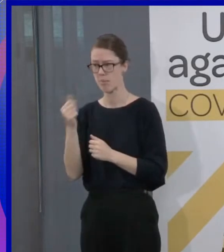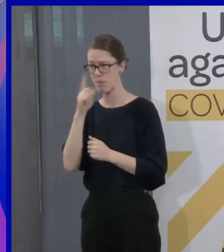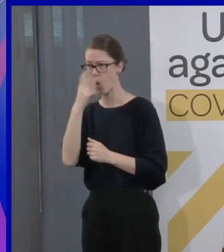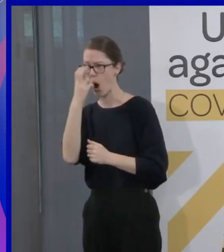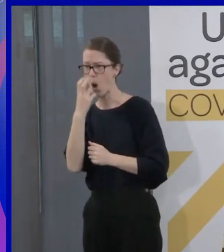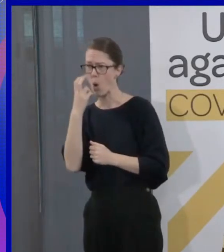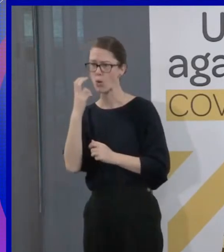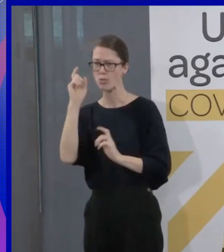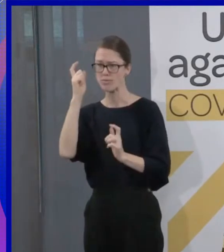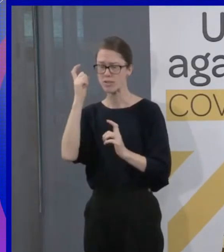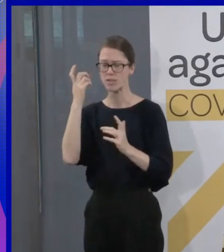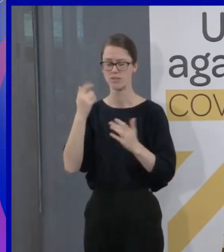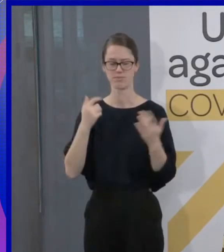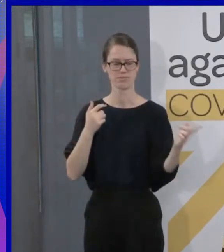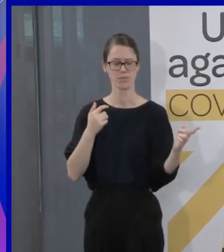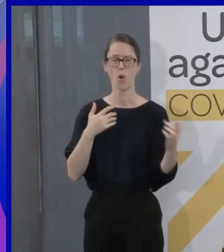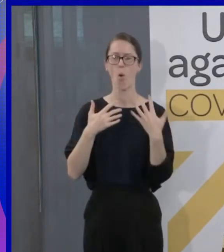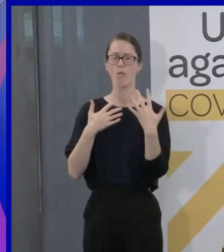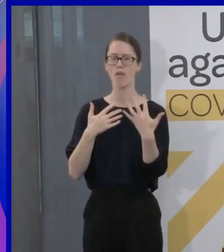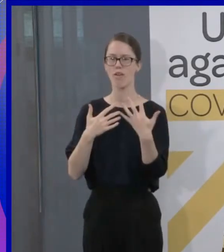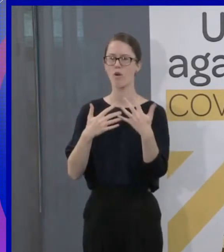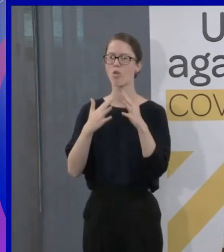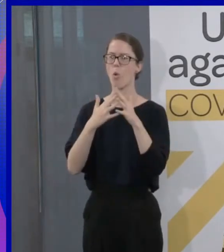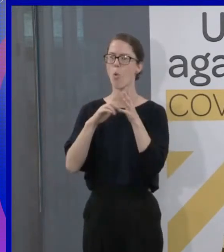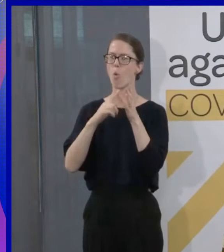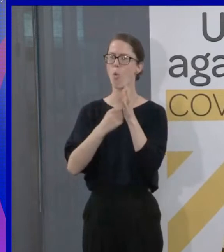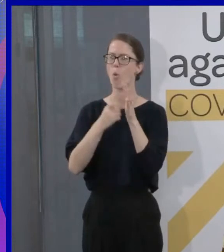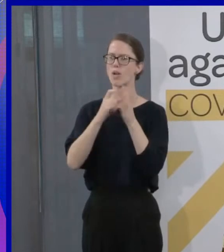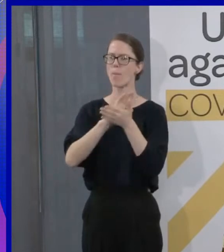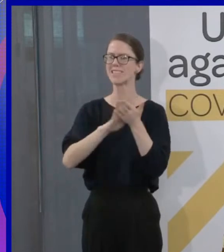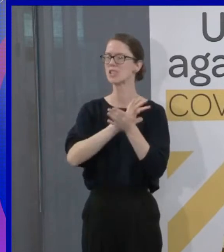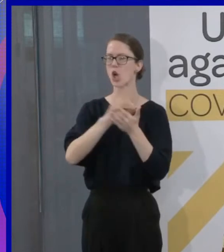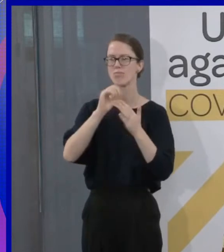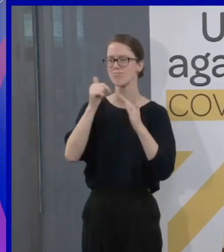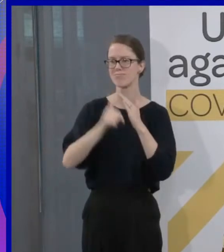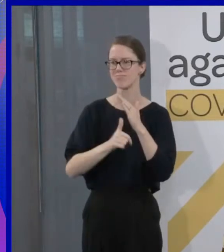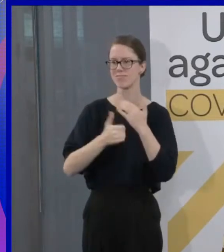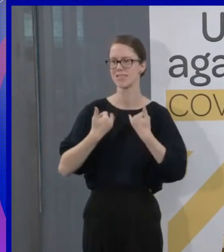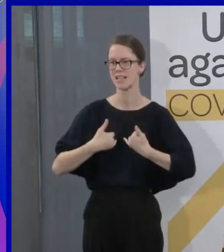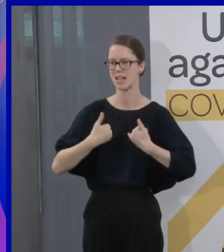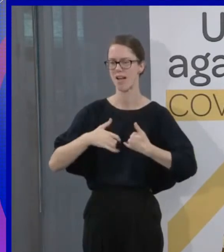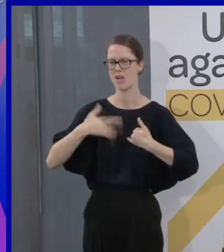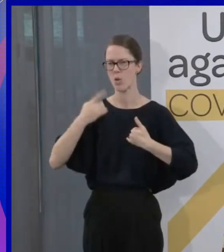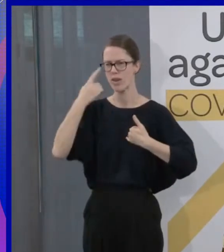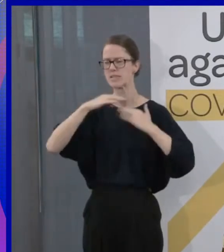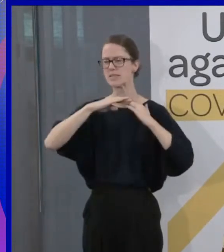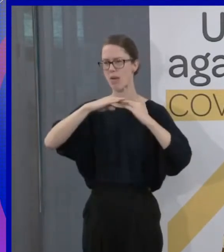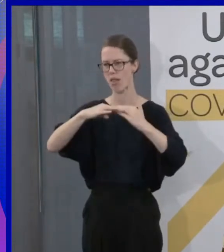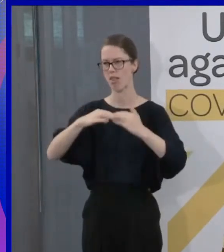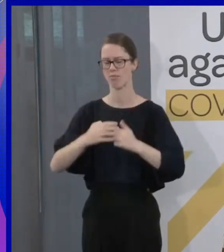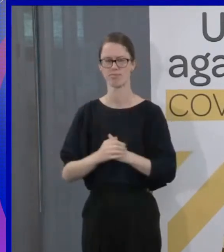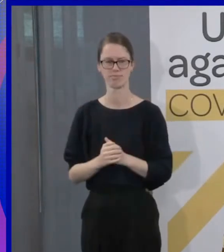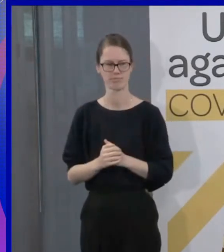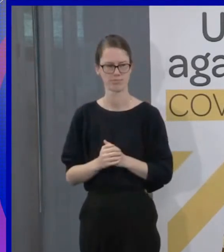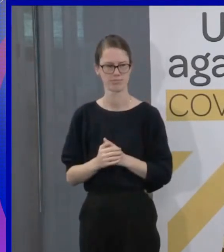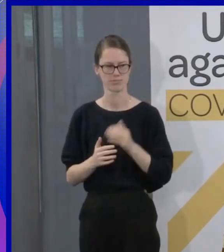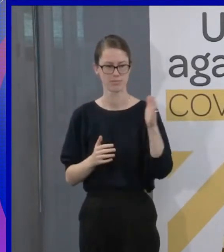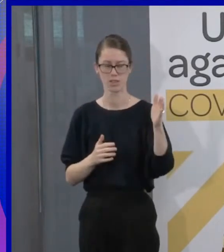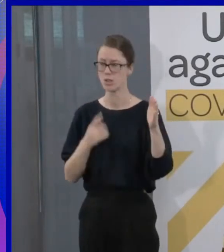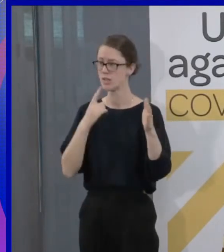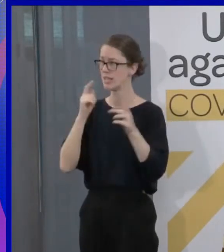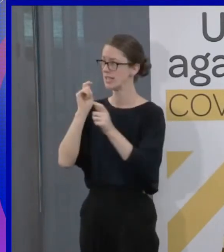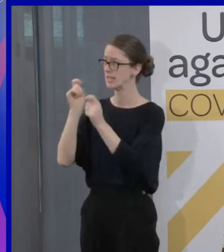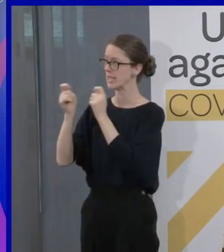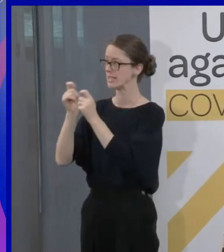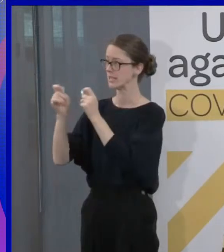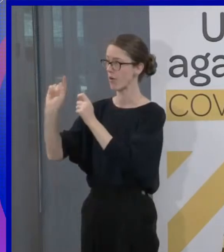that? All 5 are on the ward, and at this point the information I have is that all are stable. You mentioned that the tests are being sent down from